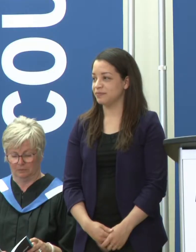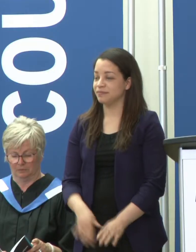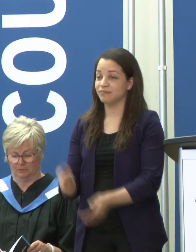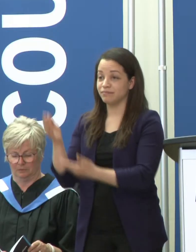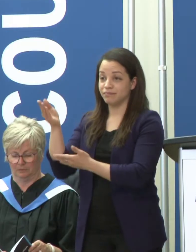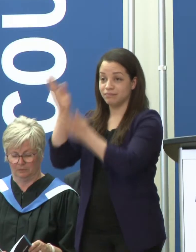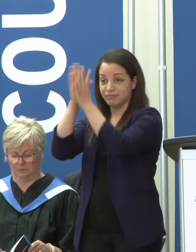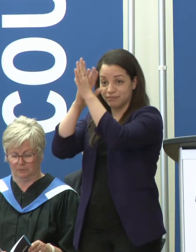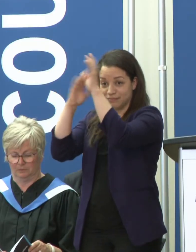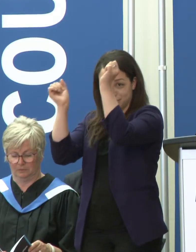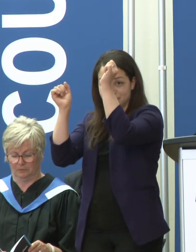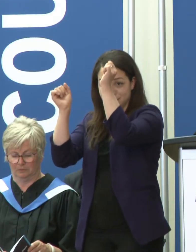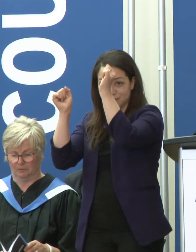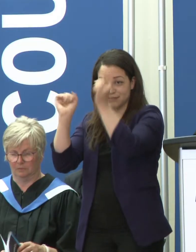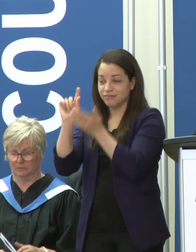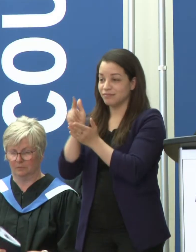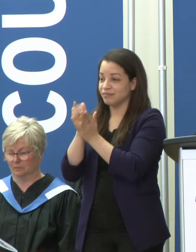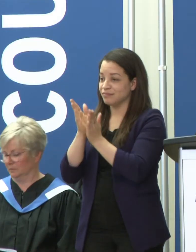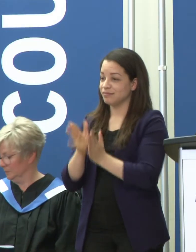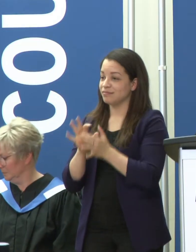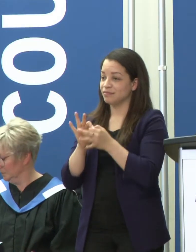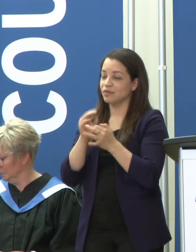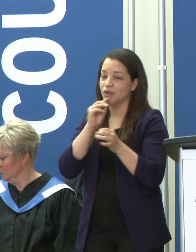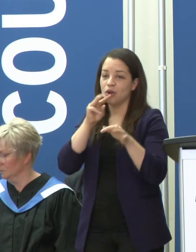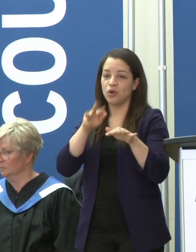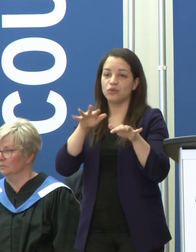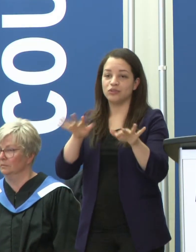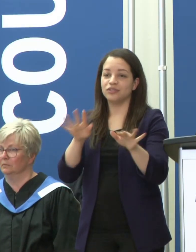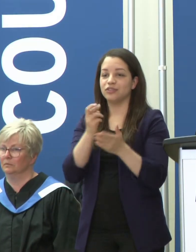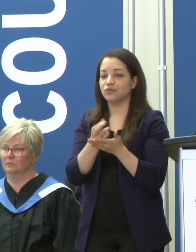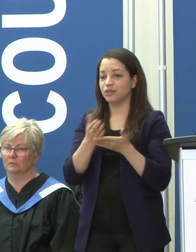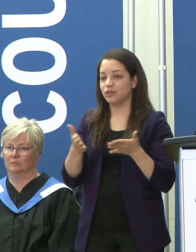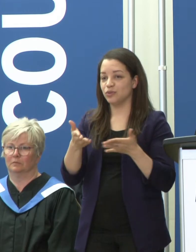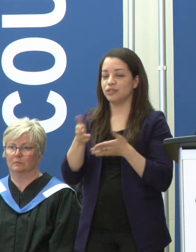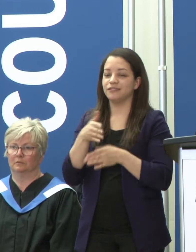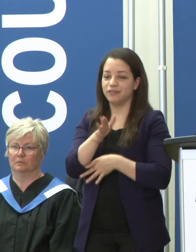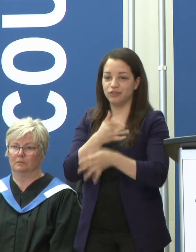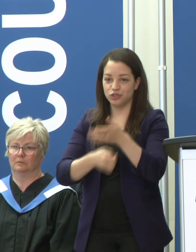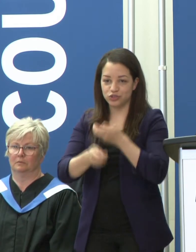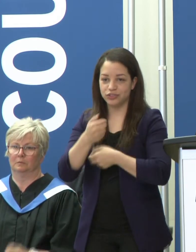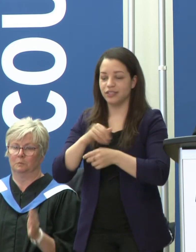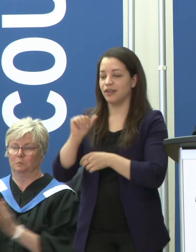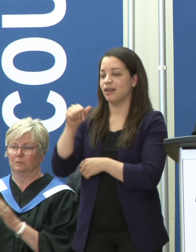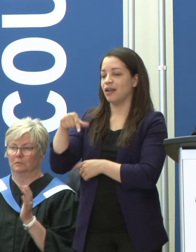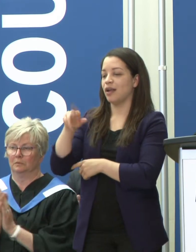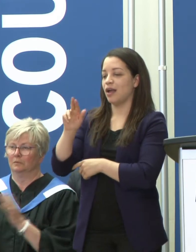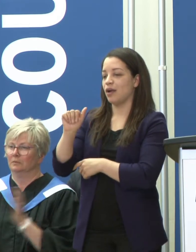Mr. President, the graduates of the Ocean Resources, Fisheries, and Aquaculture program.